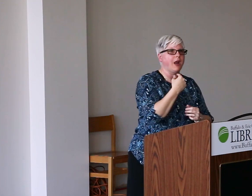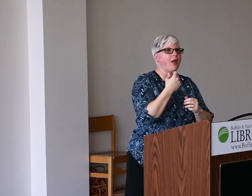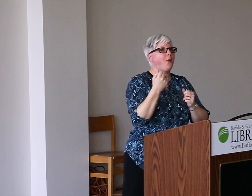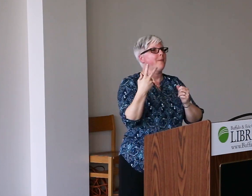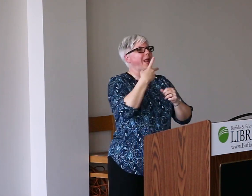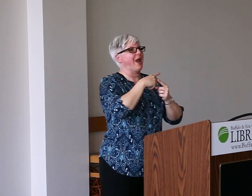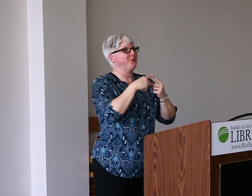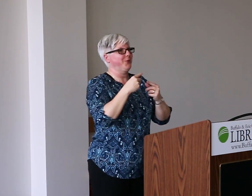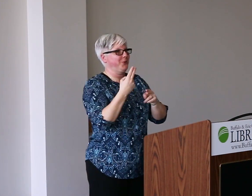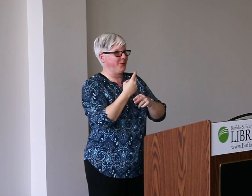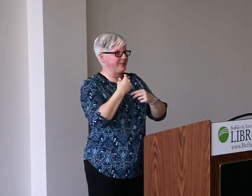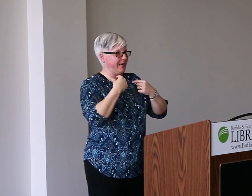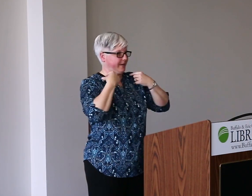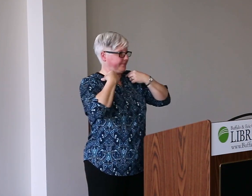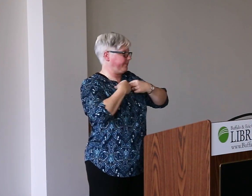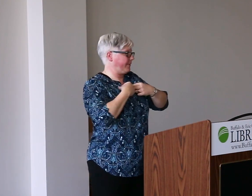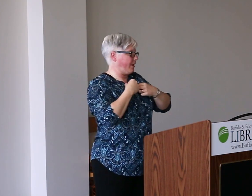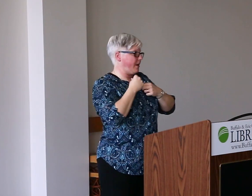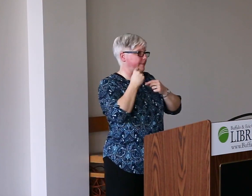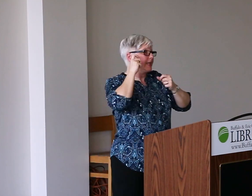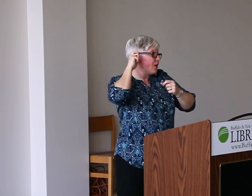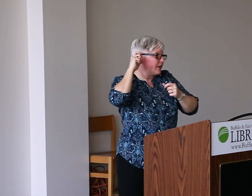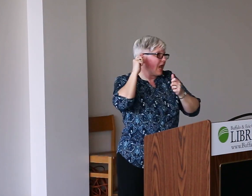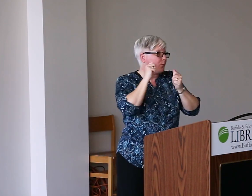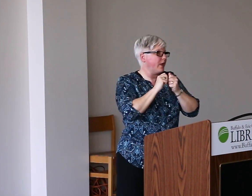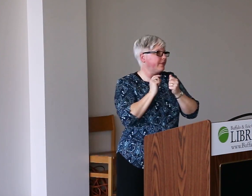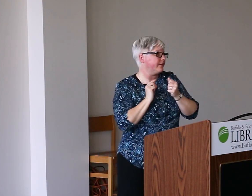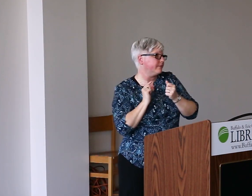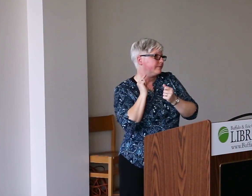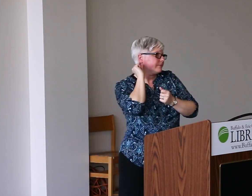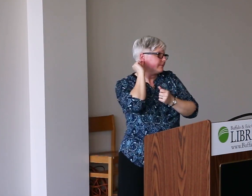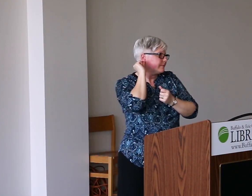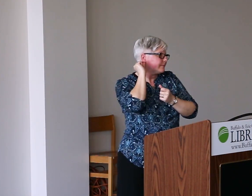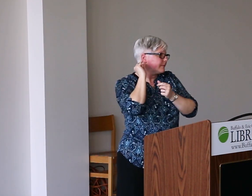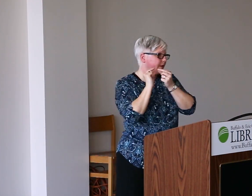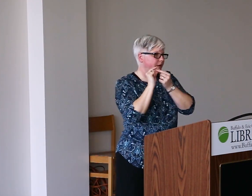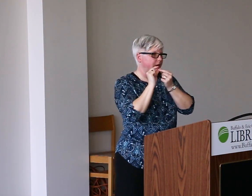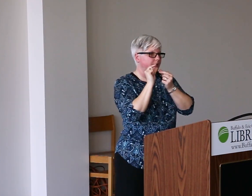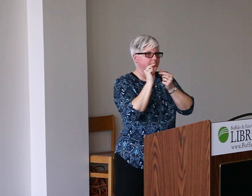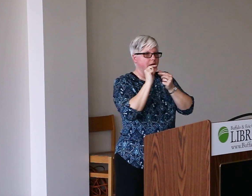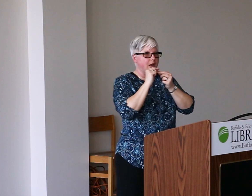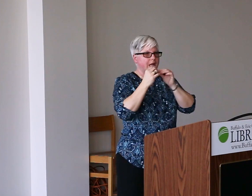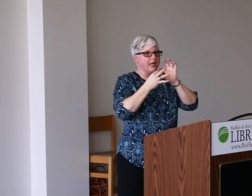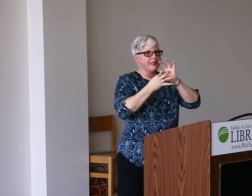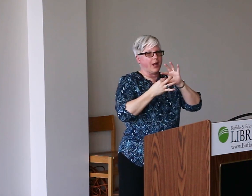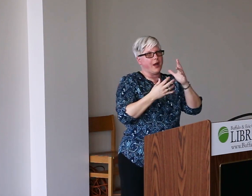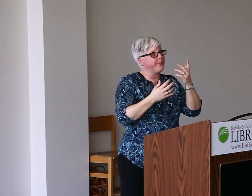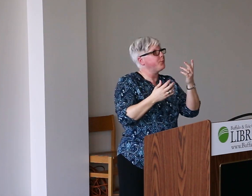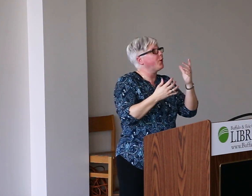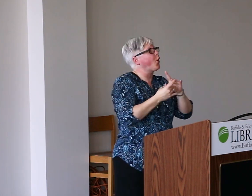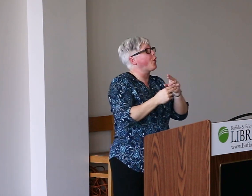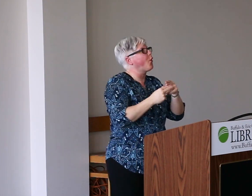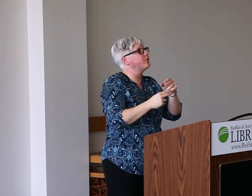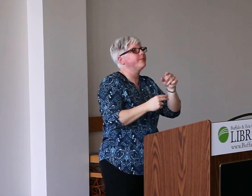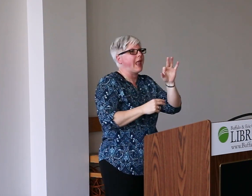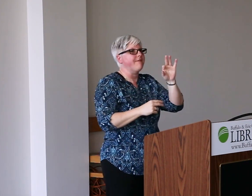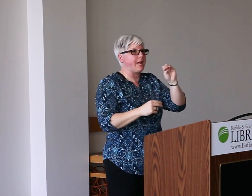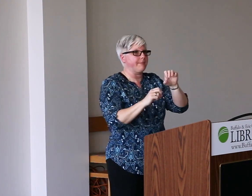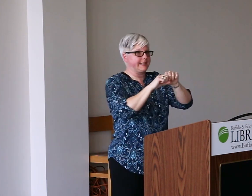lip reading. I had to go back to using the FM system. It was hearing aids with, a connector. What do you call it?